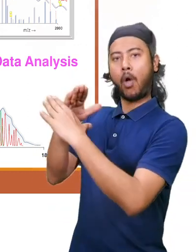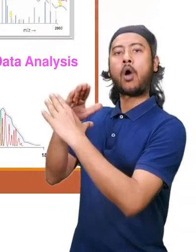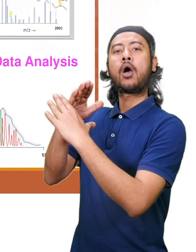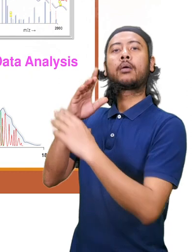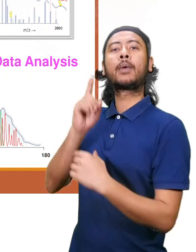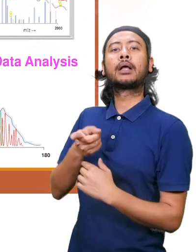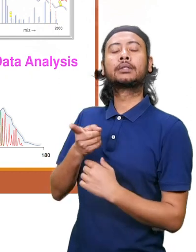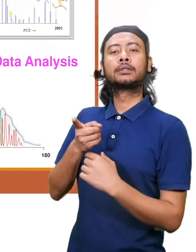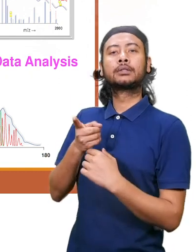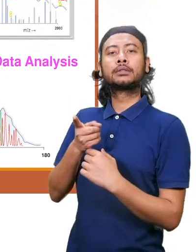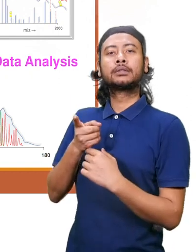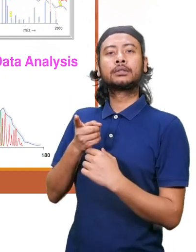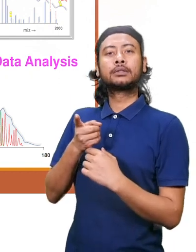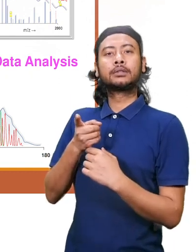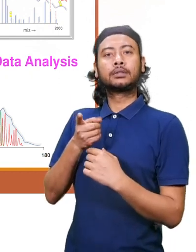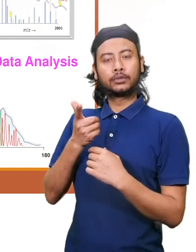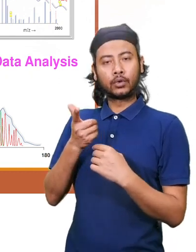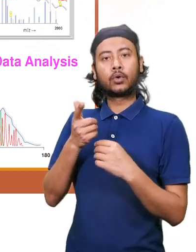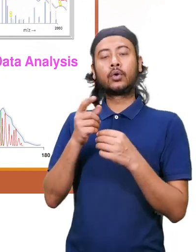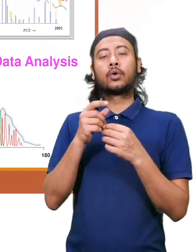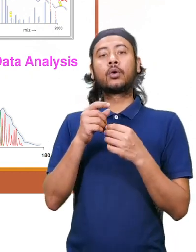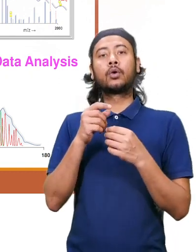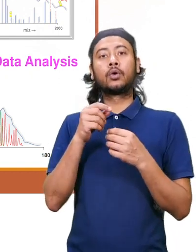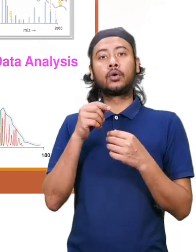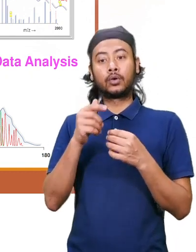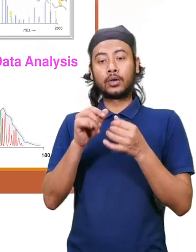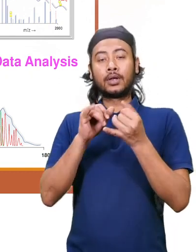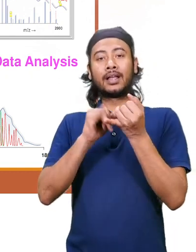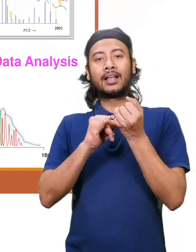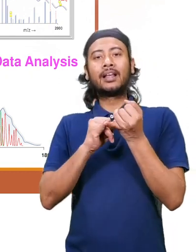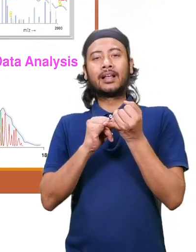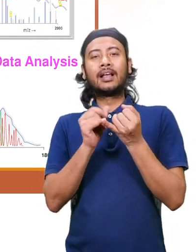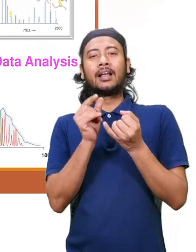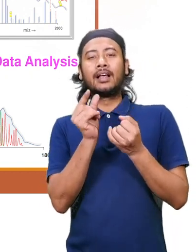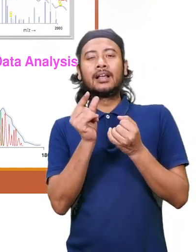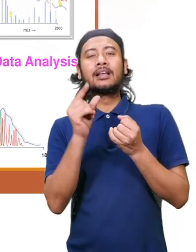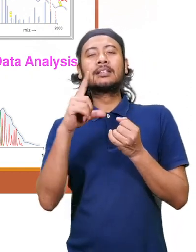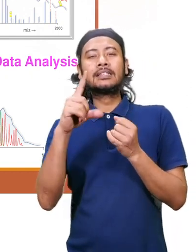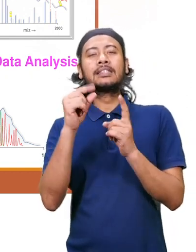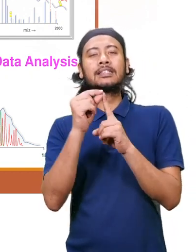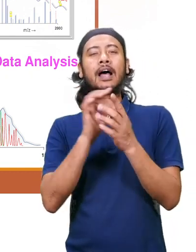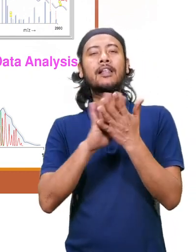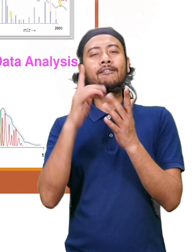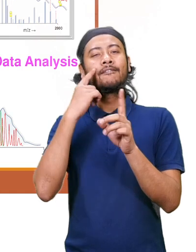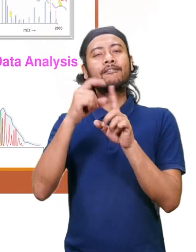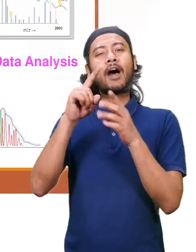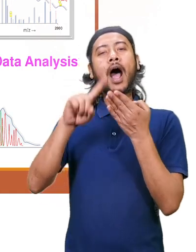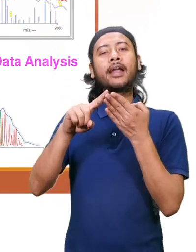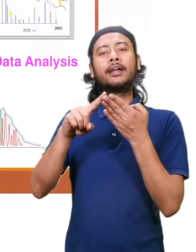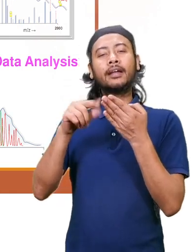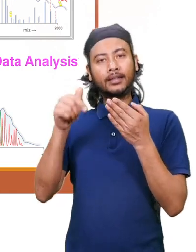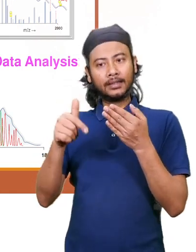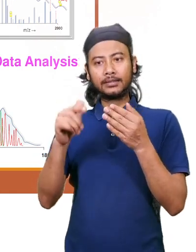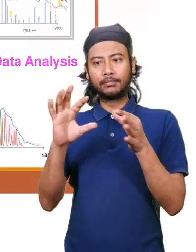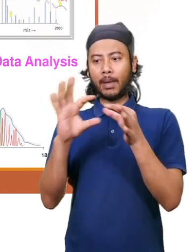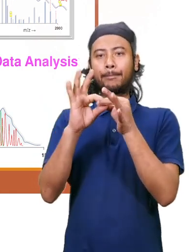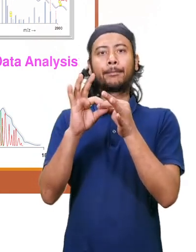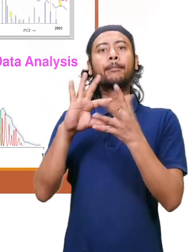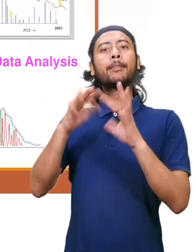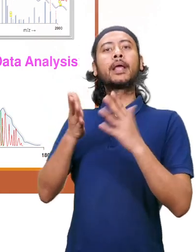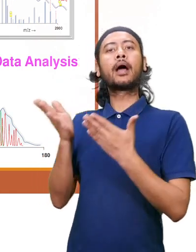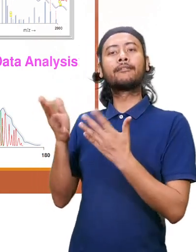and these cysteine disulfides can form back if we don't block the SH